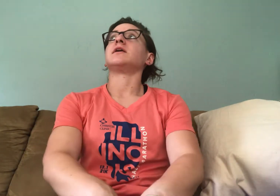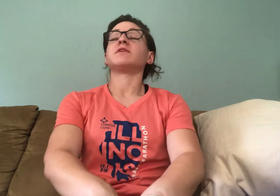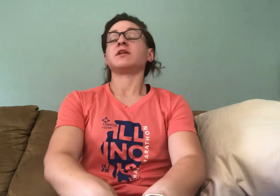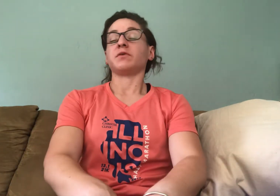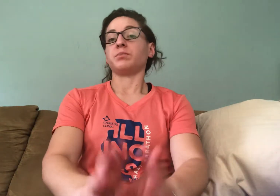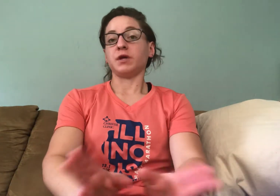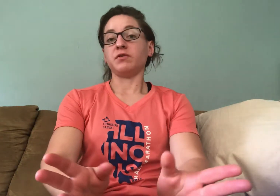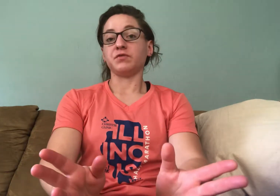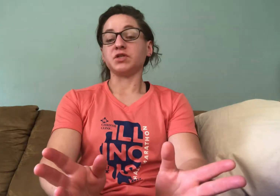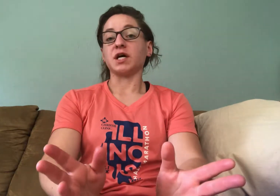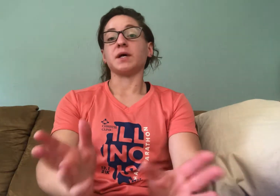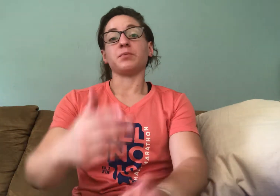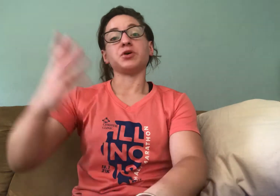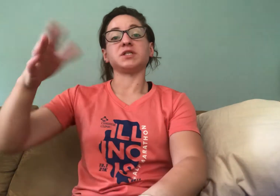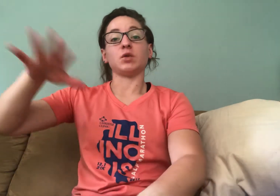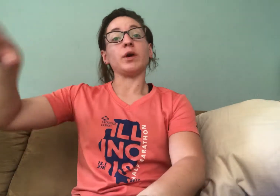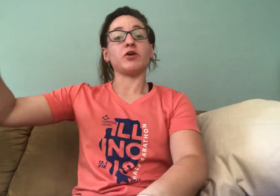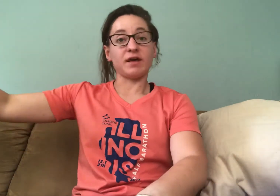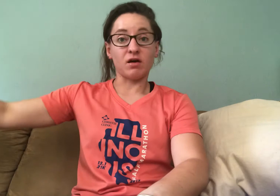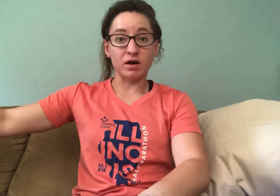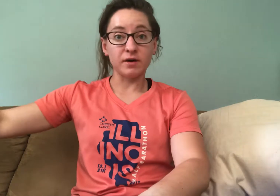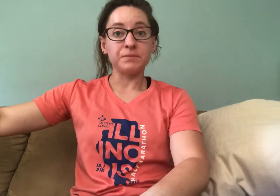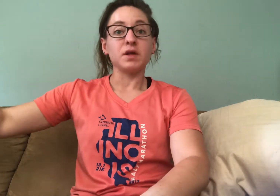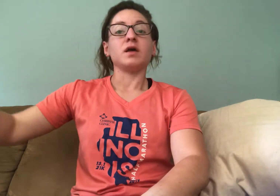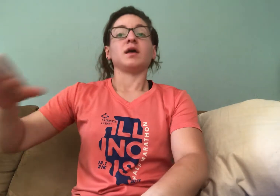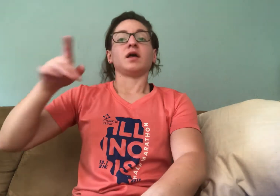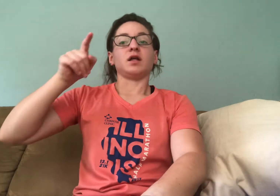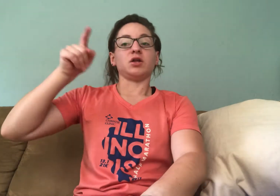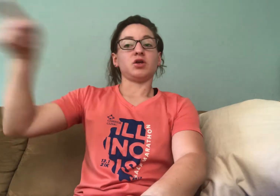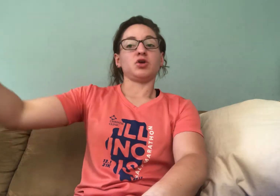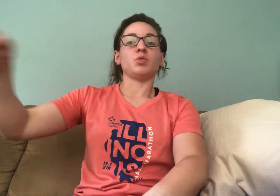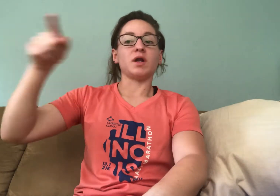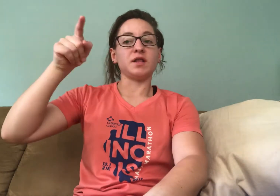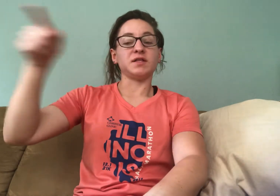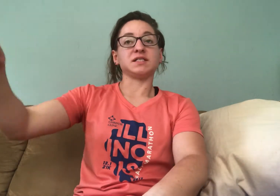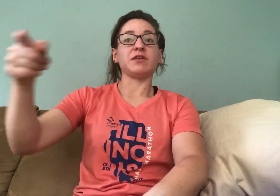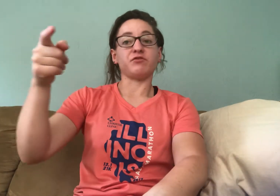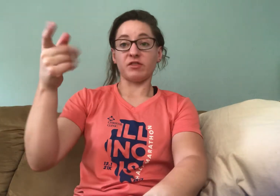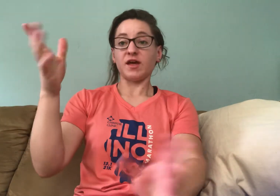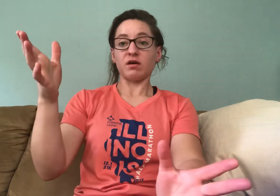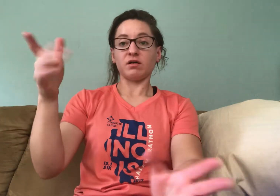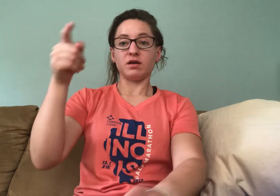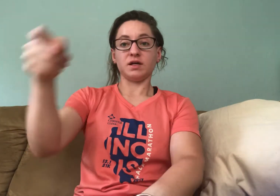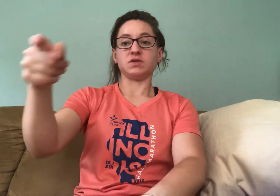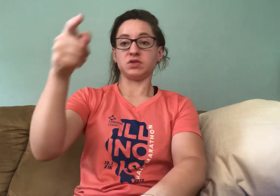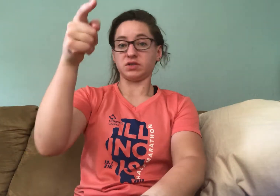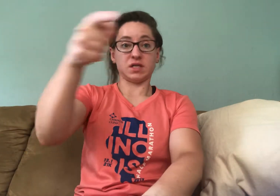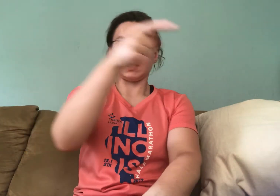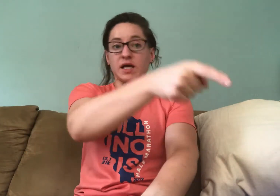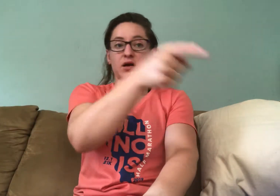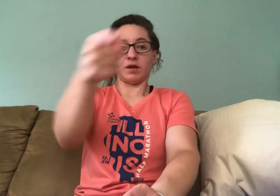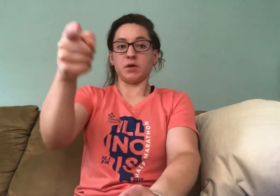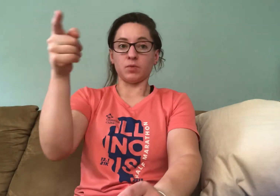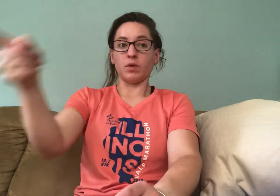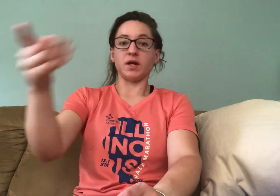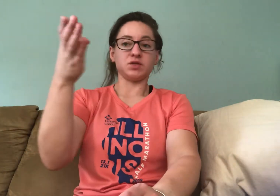even if you're talking about a person and where they are, and you want the sign for there is there. I mean, you're pointing to